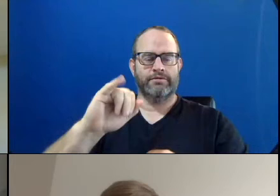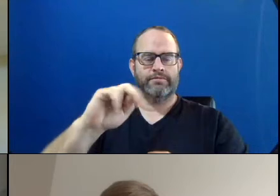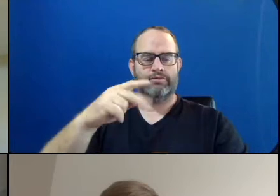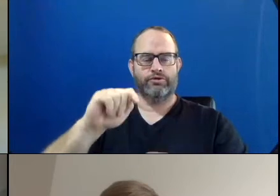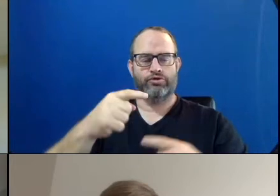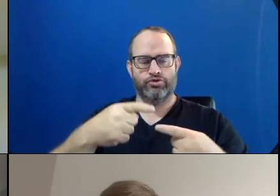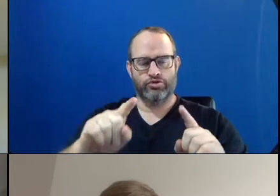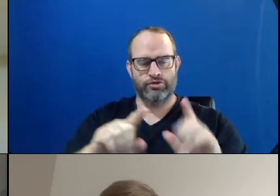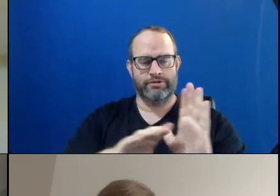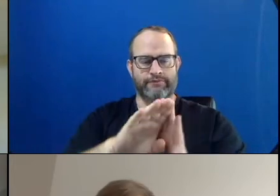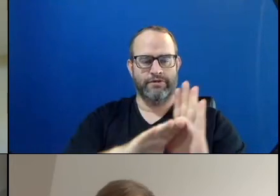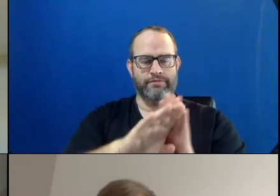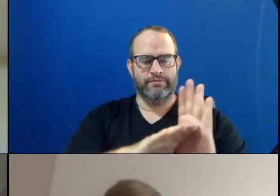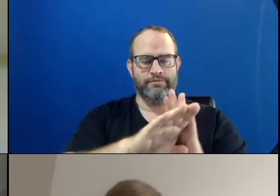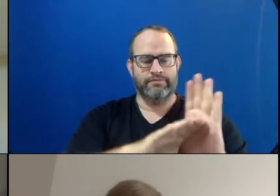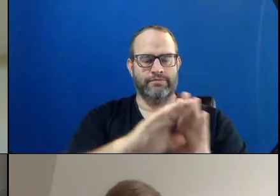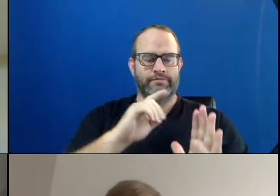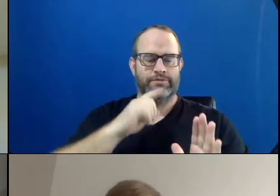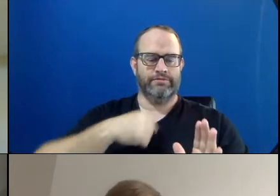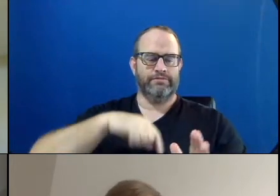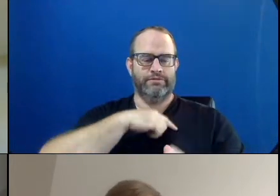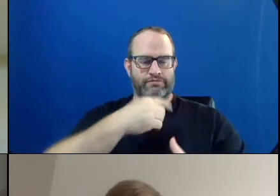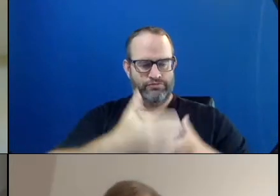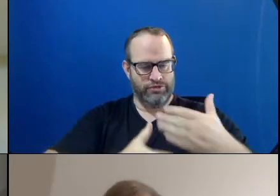Well, really, we prioritize the deaf community